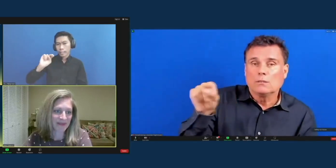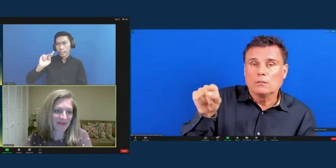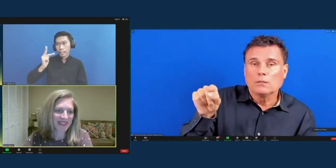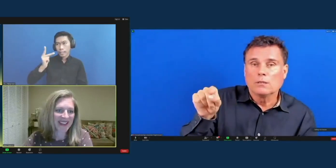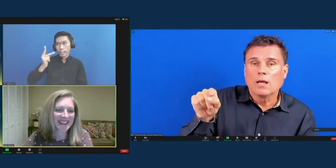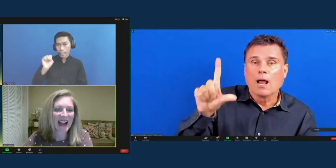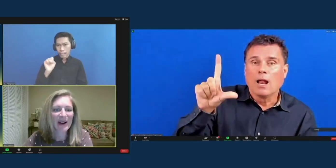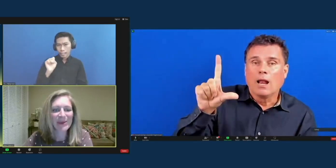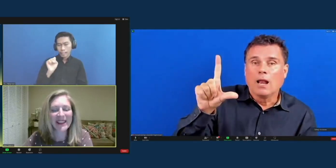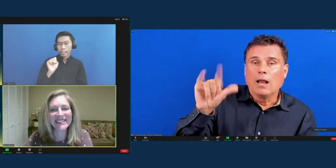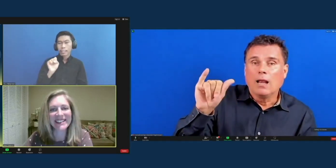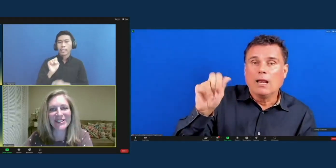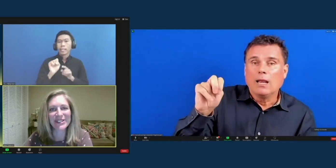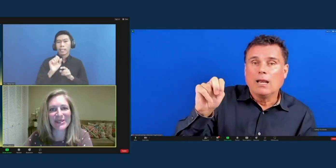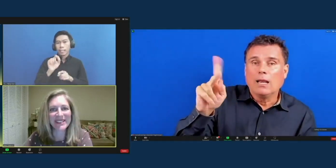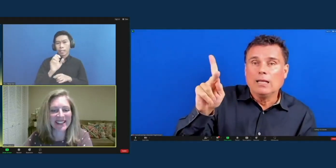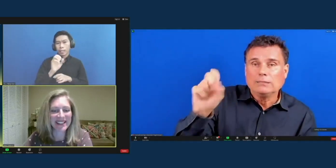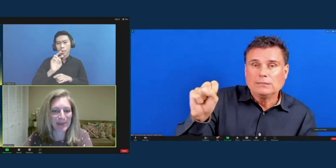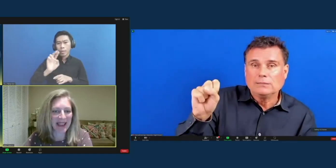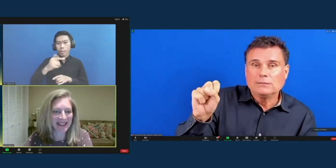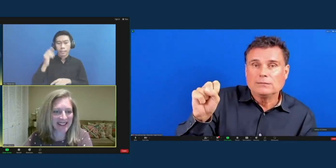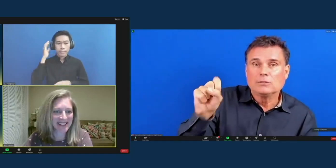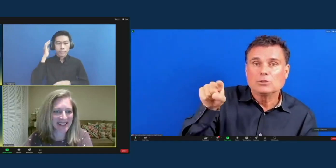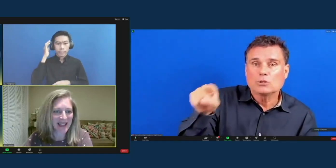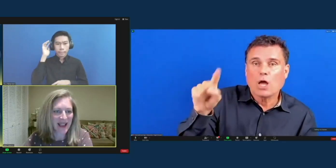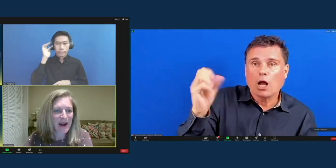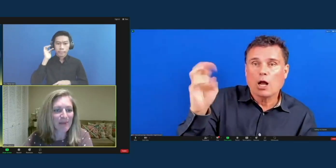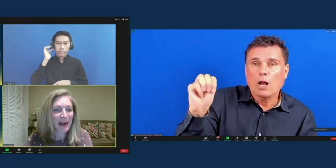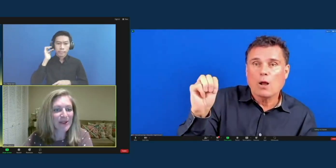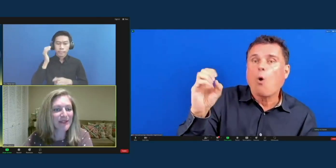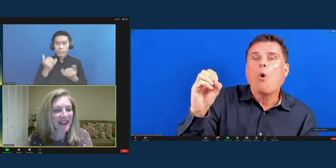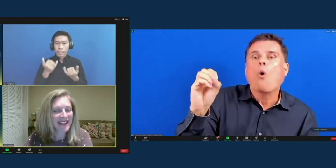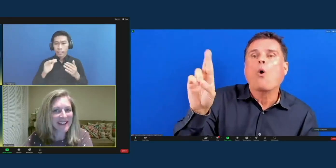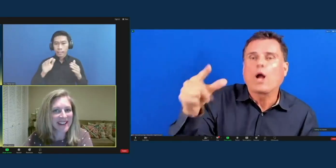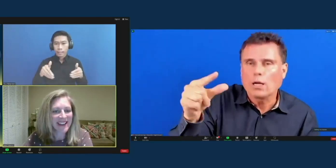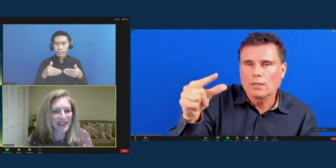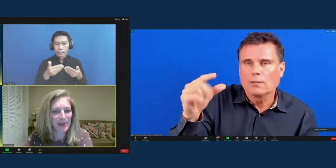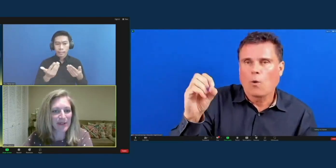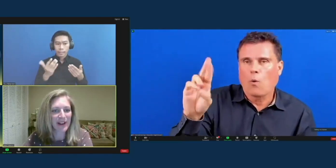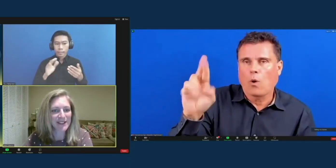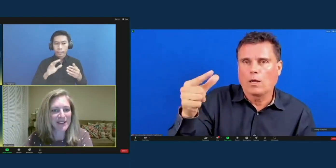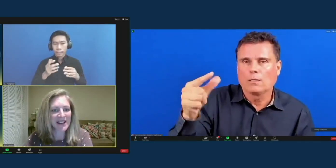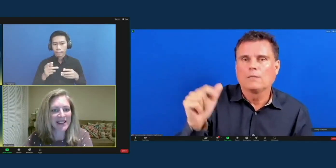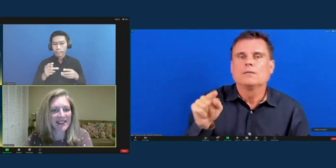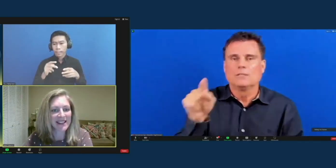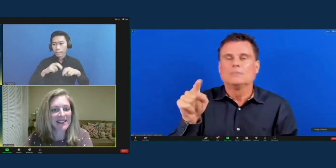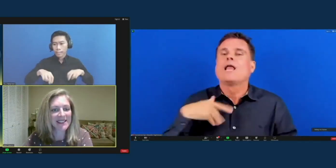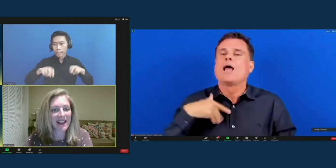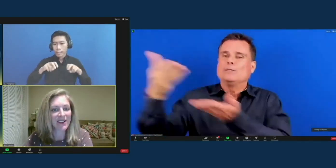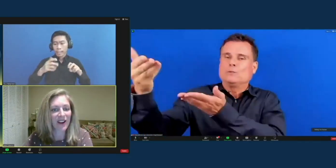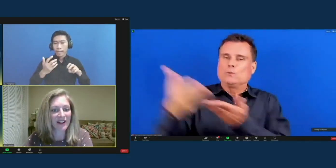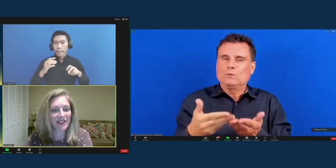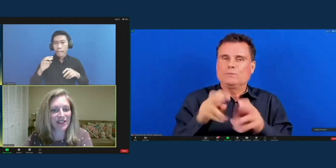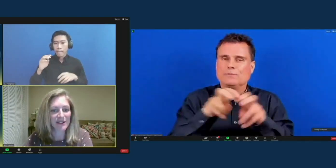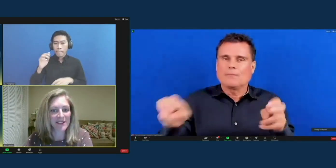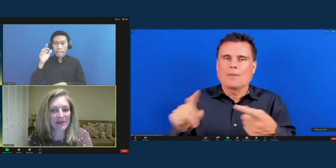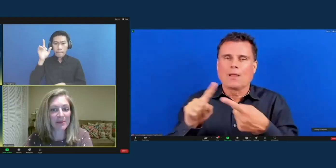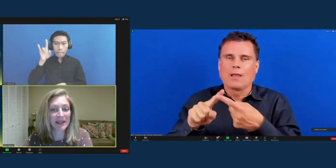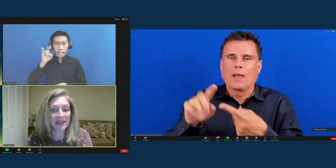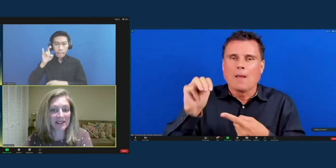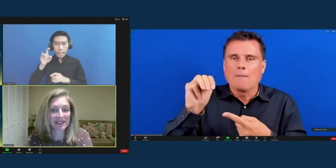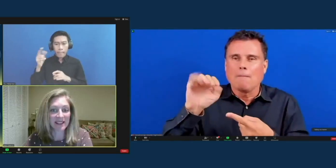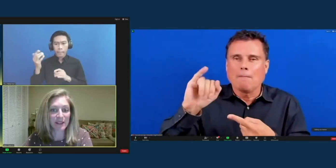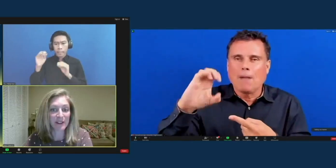edu-links.org. Now I would like to introduce today's panelists. Michael Vea is a professor at De La Salle College of